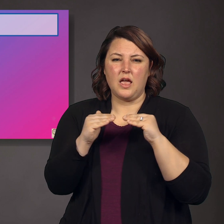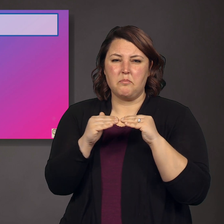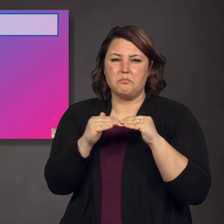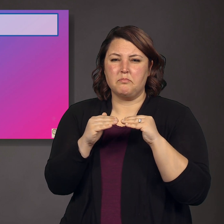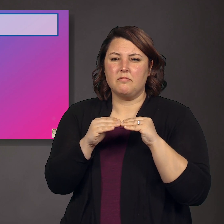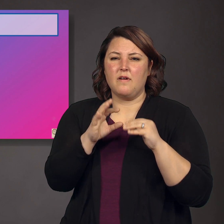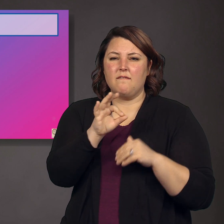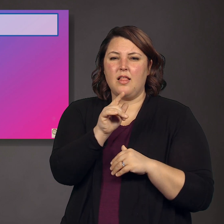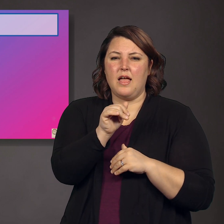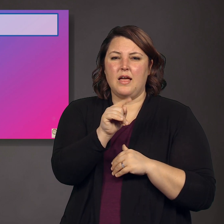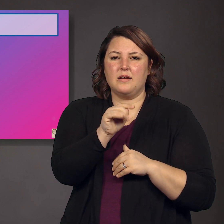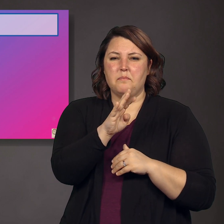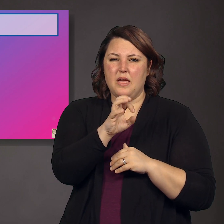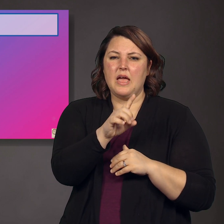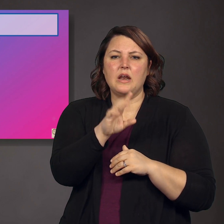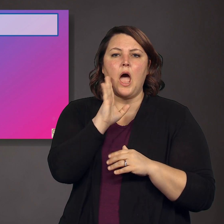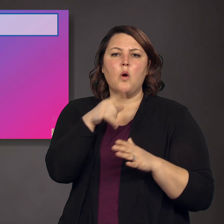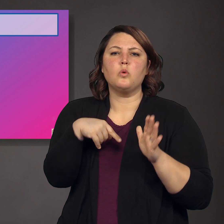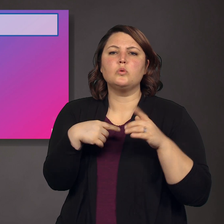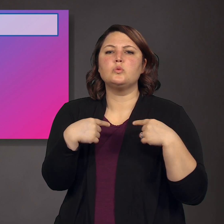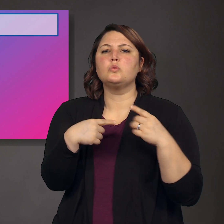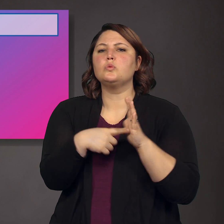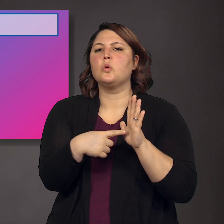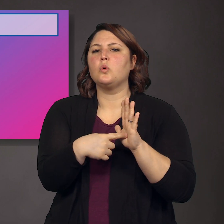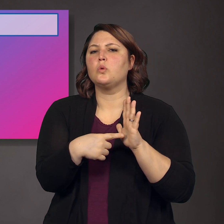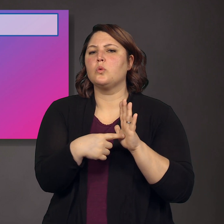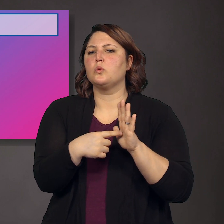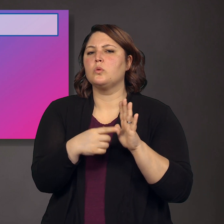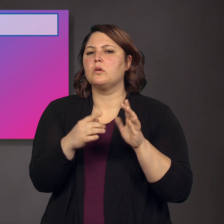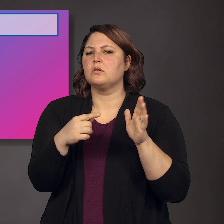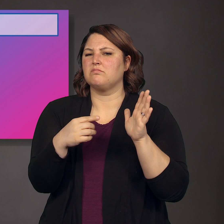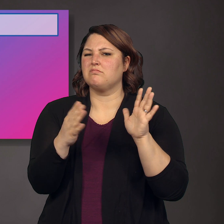but I'll show you later why they're perhaps not the best thing to be using.